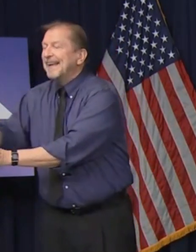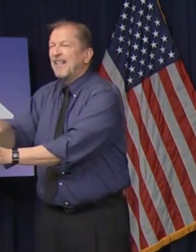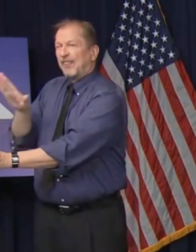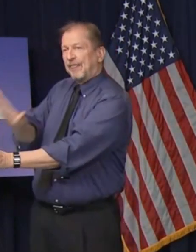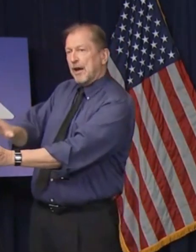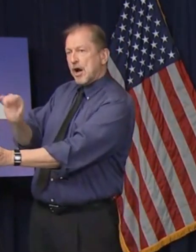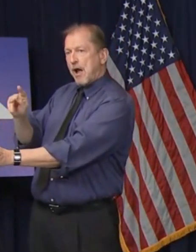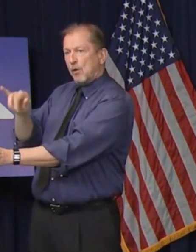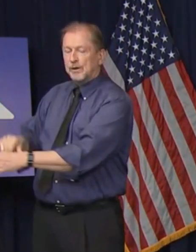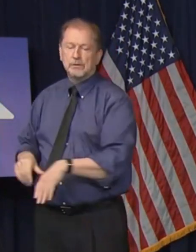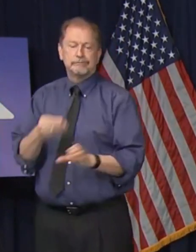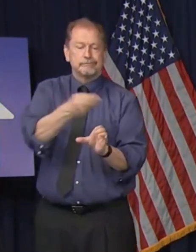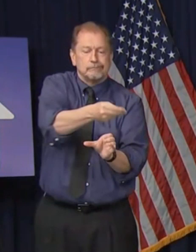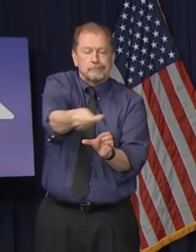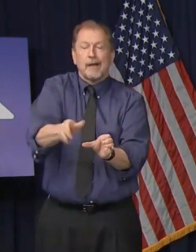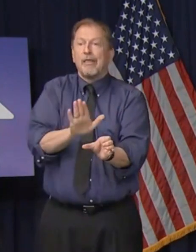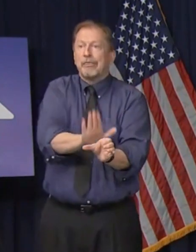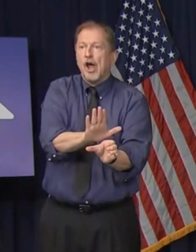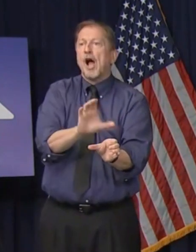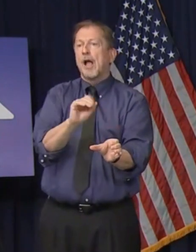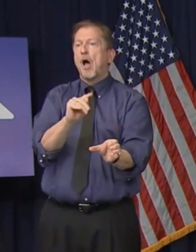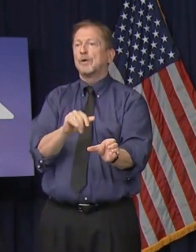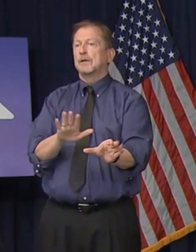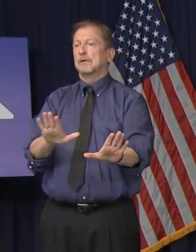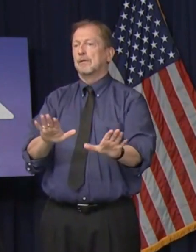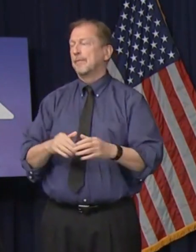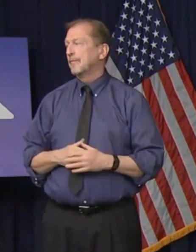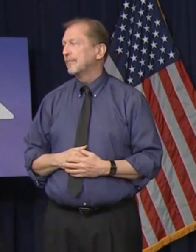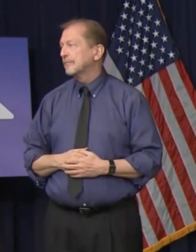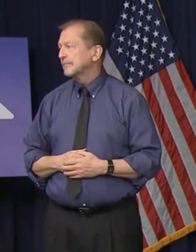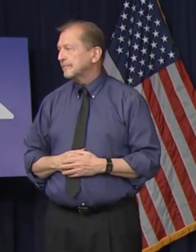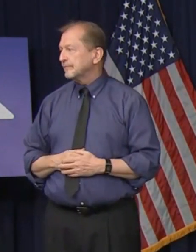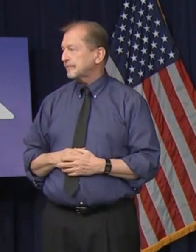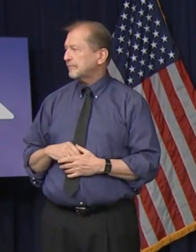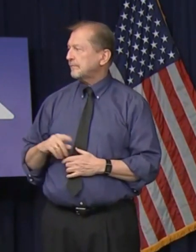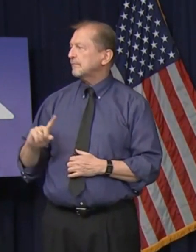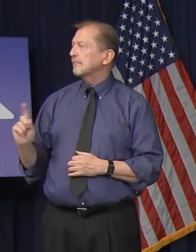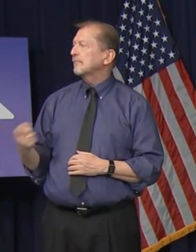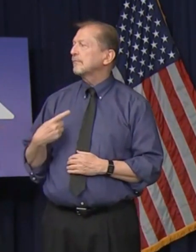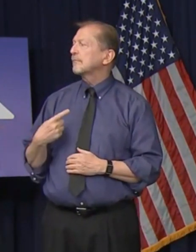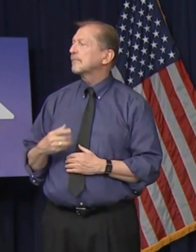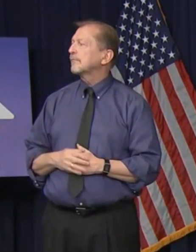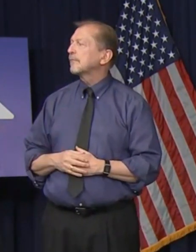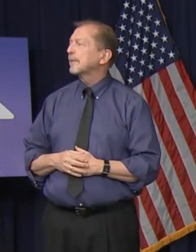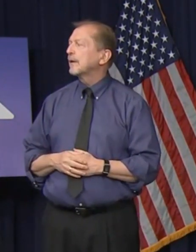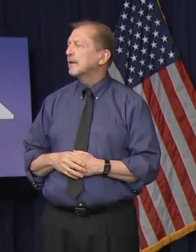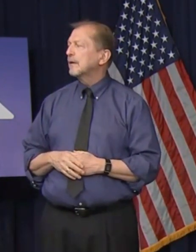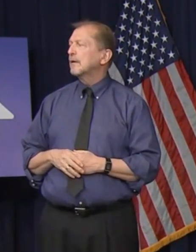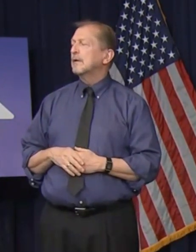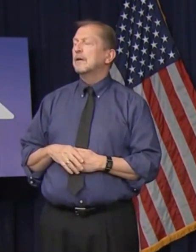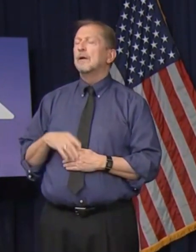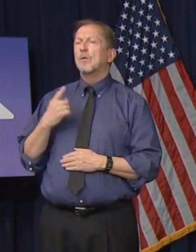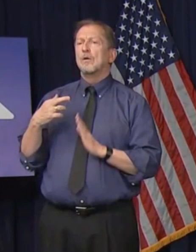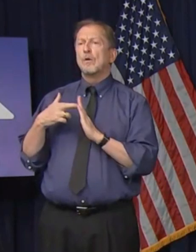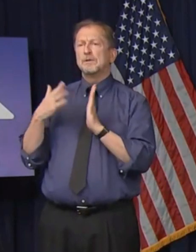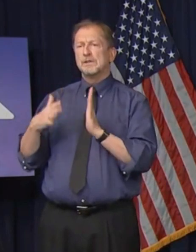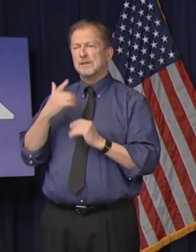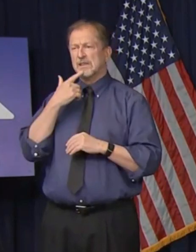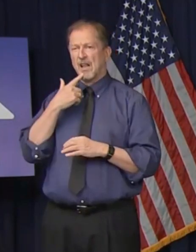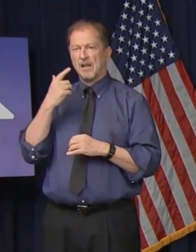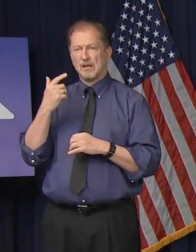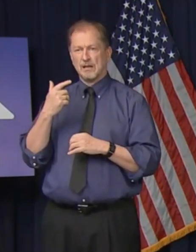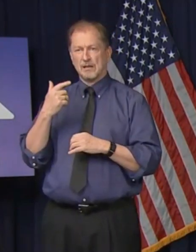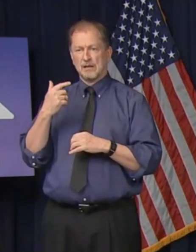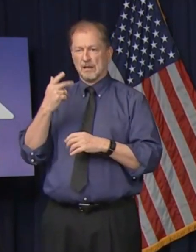deliver directly to them. Jim Leach. Governor, Representative Batnick said today that he expects restaurants would be among the last businesses